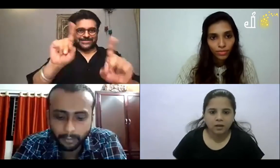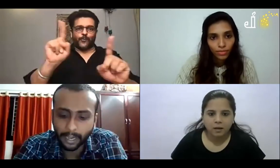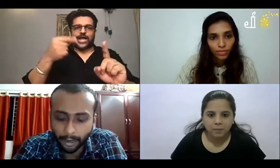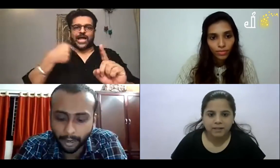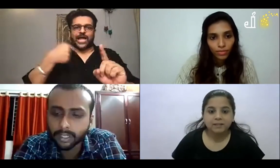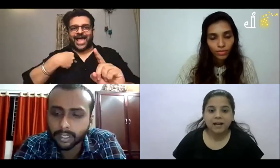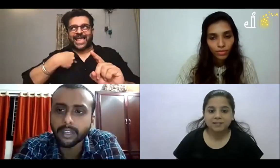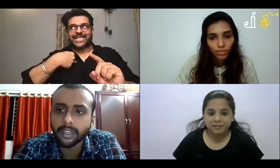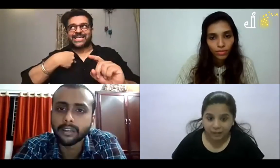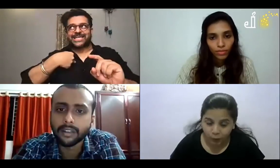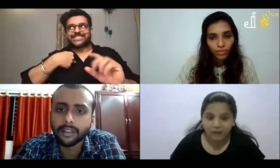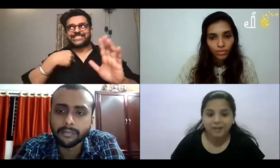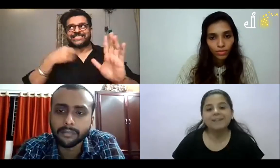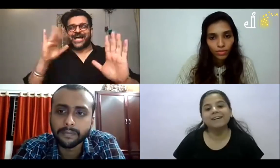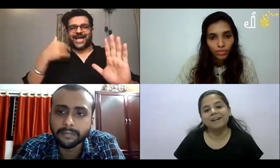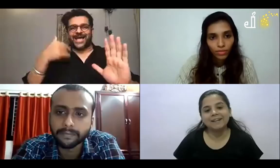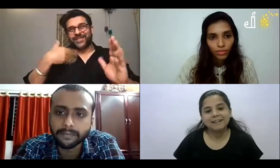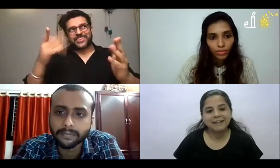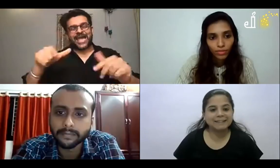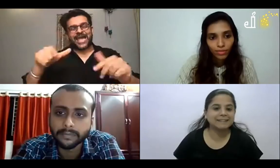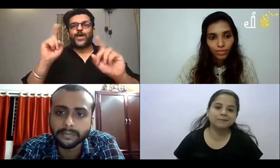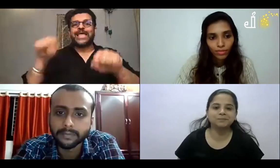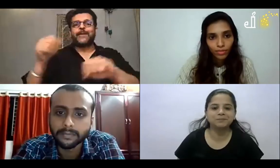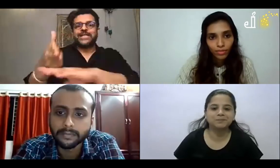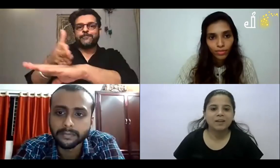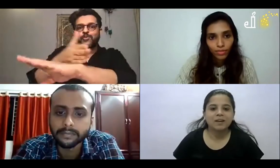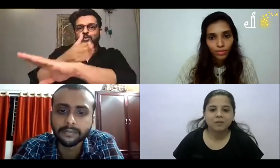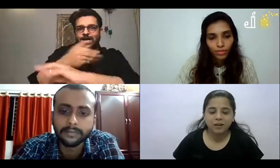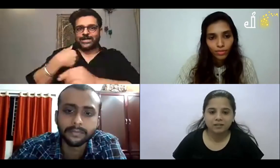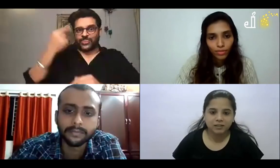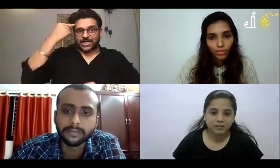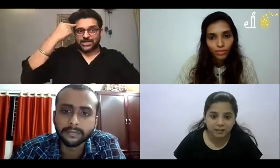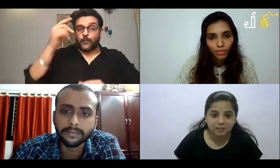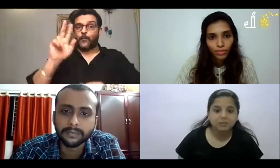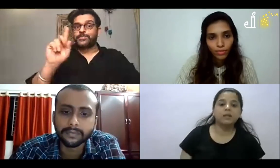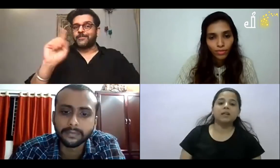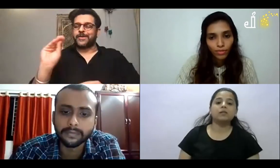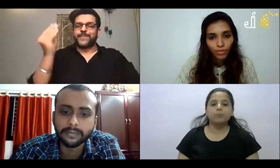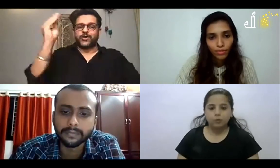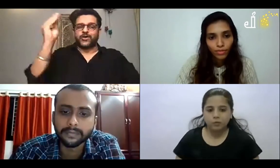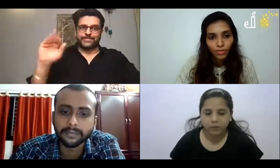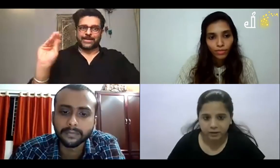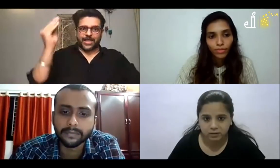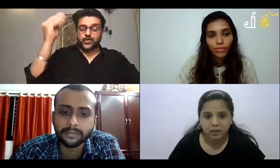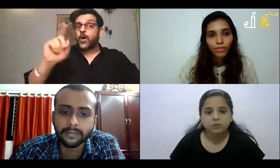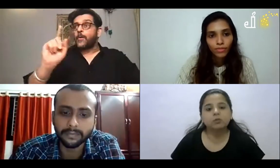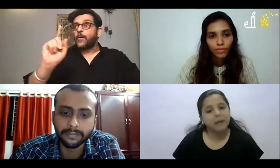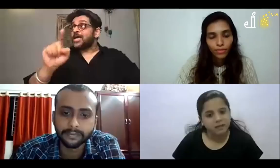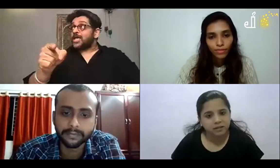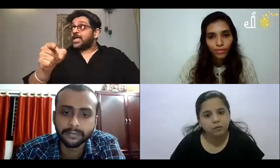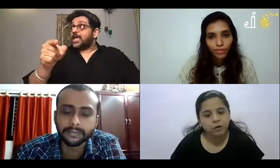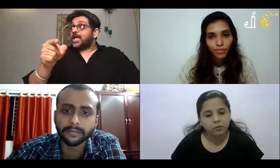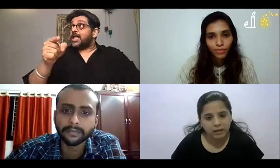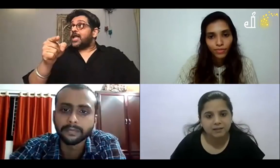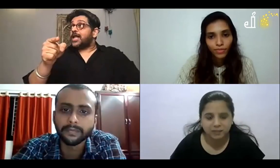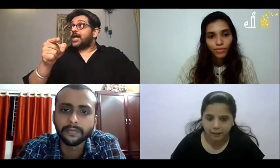May But add yeah, on? that's the thing where I think where the things we can improve over there. So the better